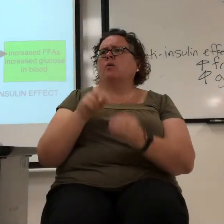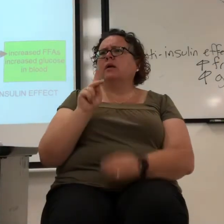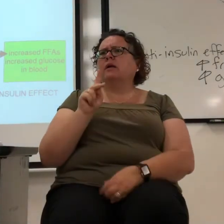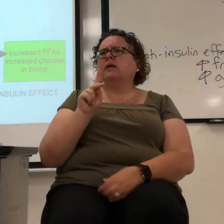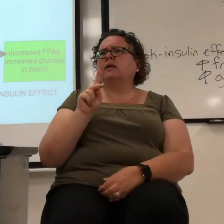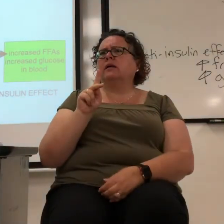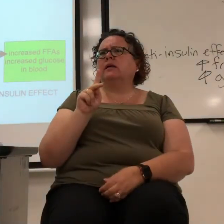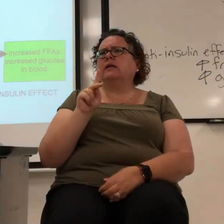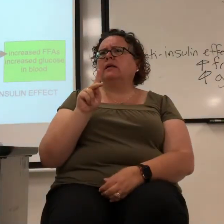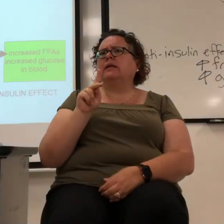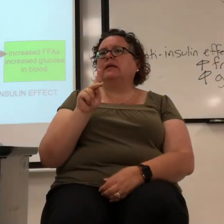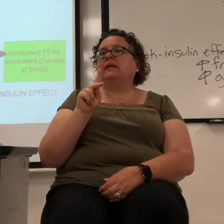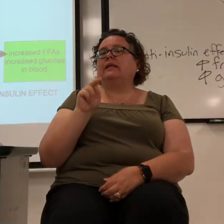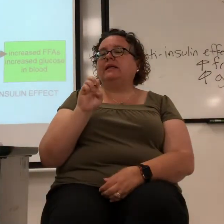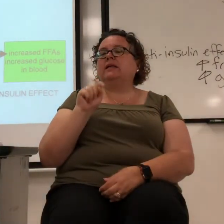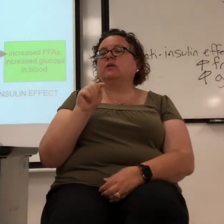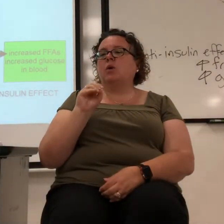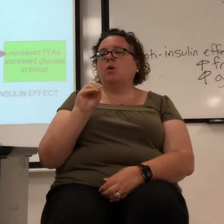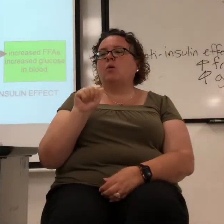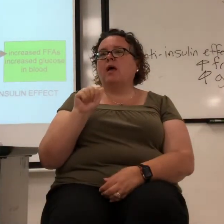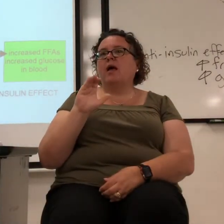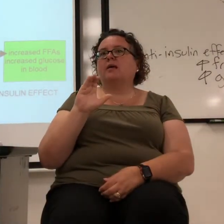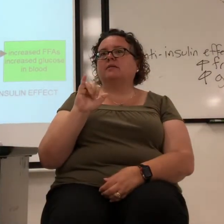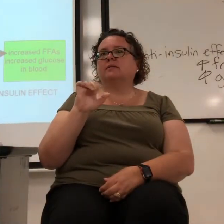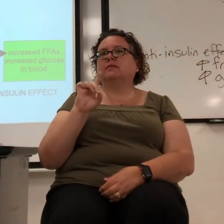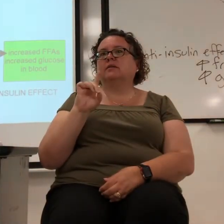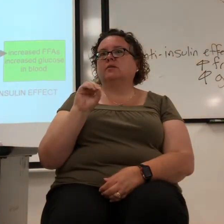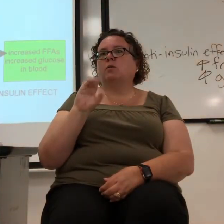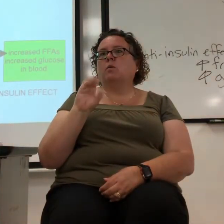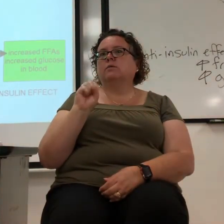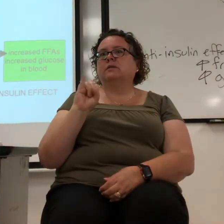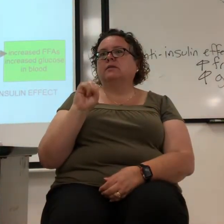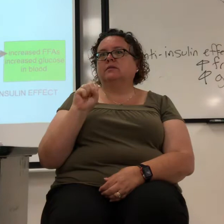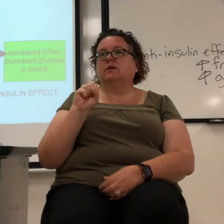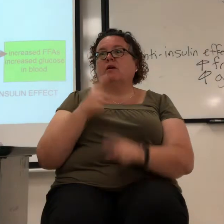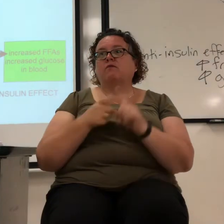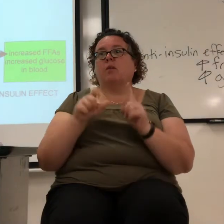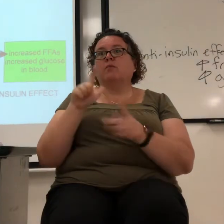What about ketosis? Oh yeah, ketoacidosis. Yeah. From the low carb